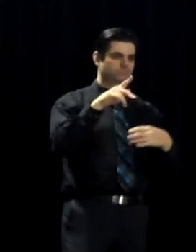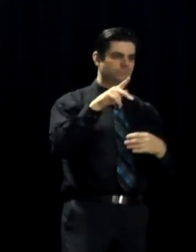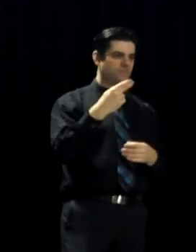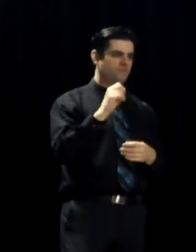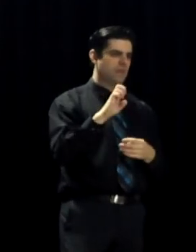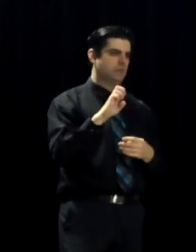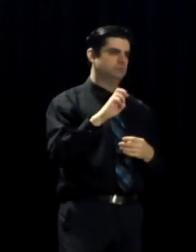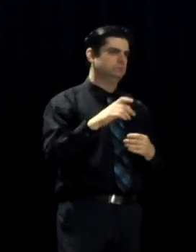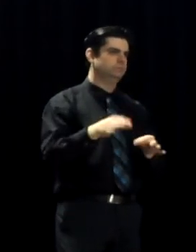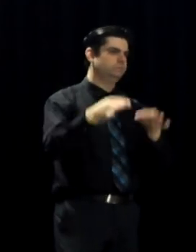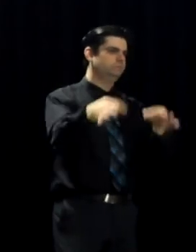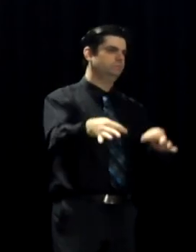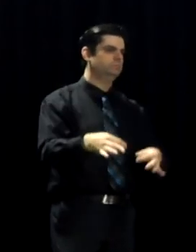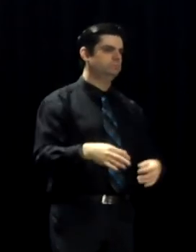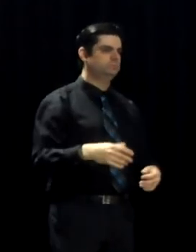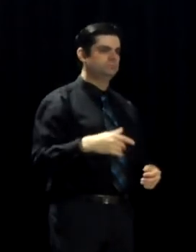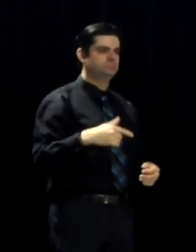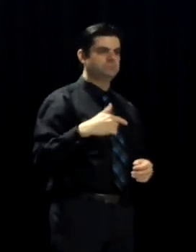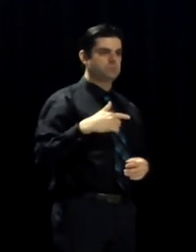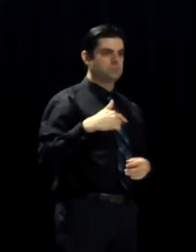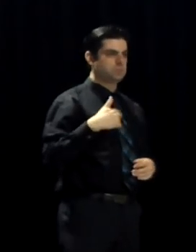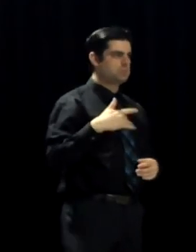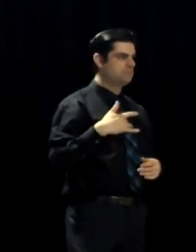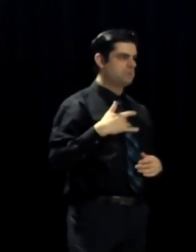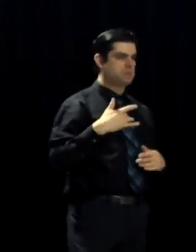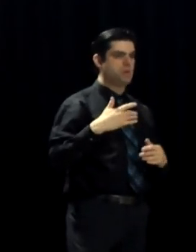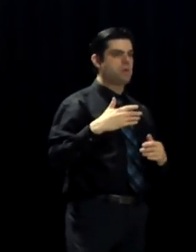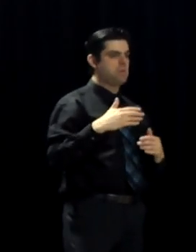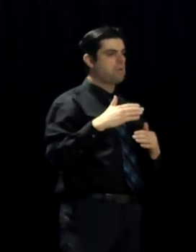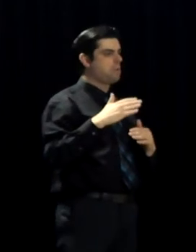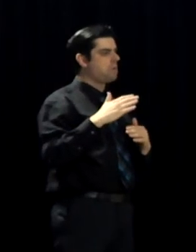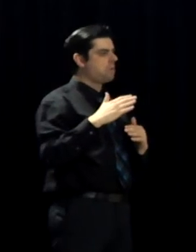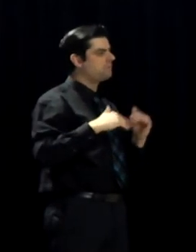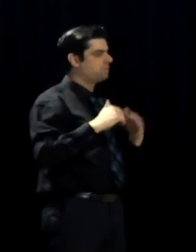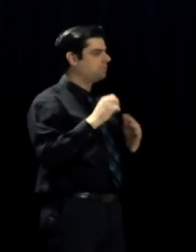2 weeks. We've always said 10 days gives us a trend.